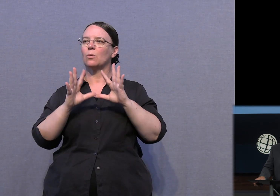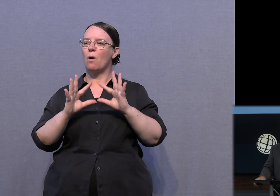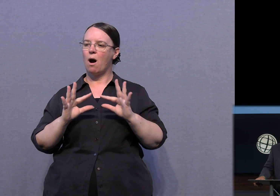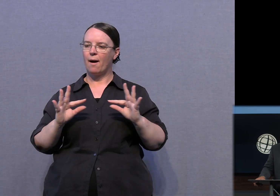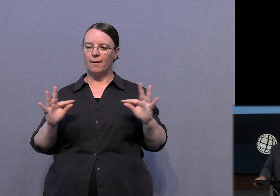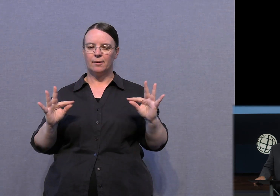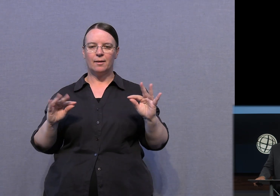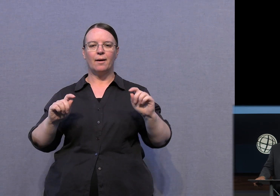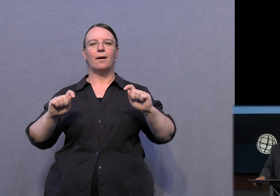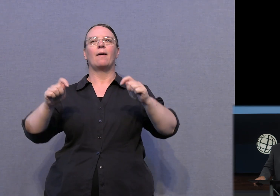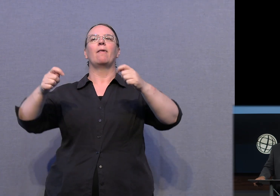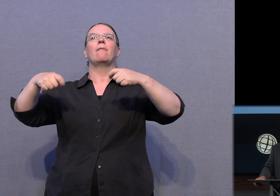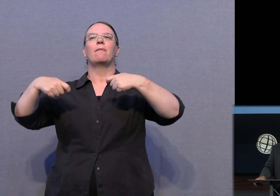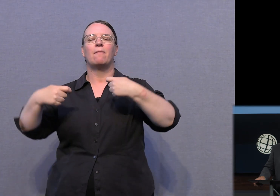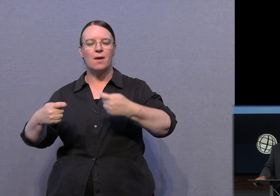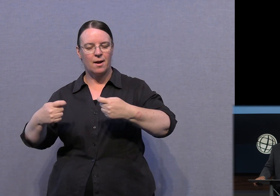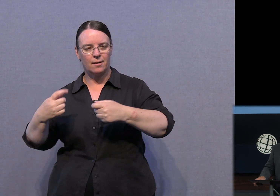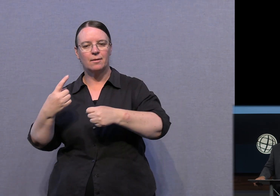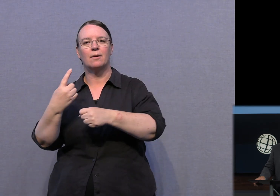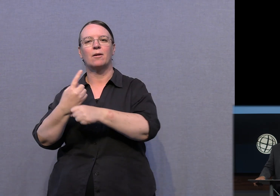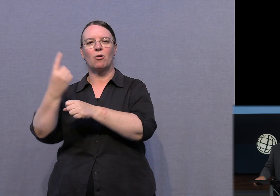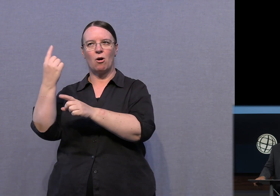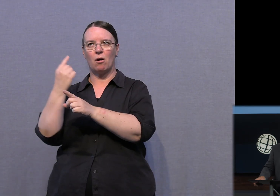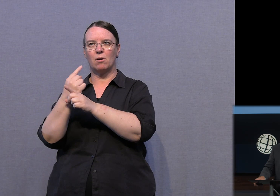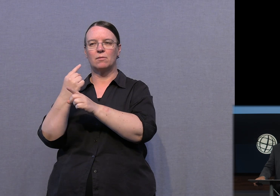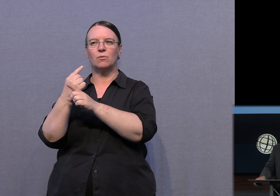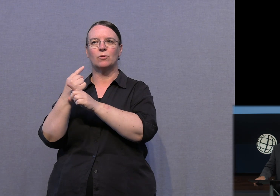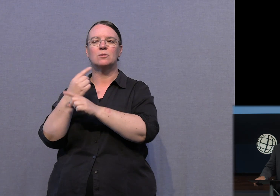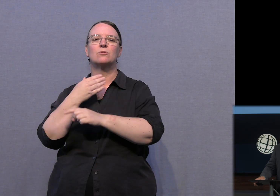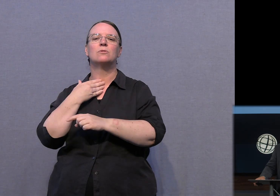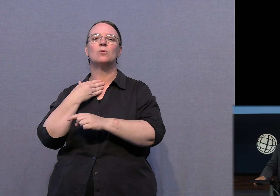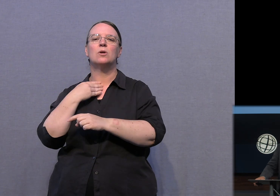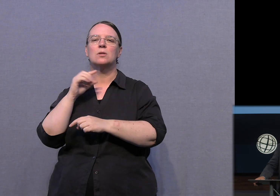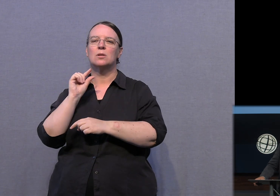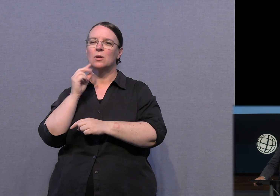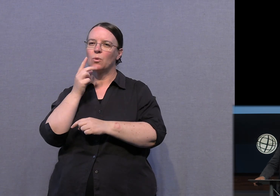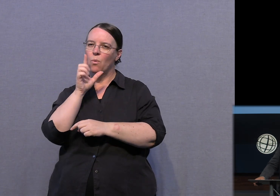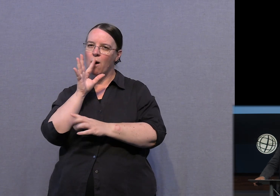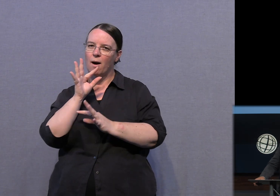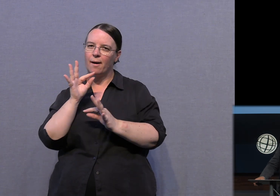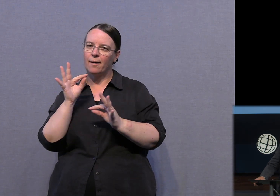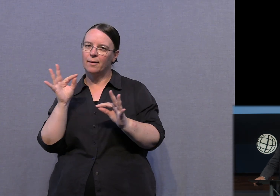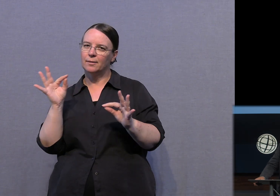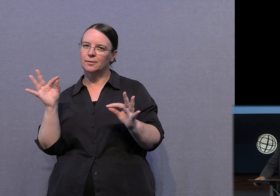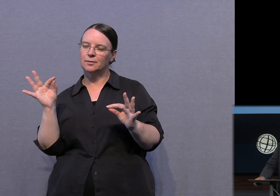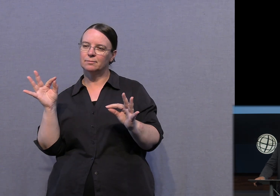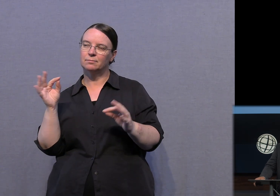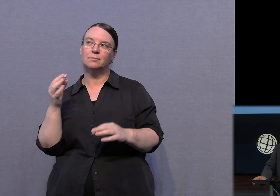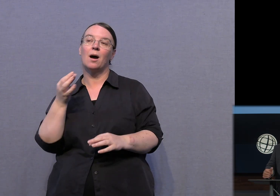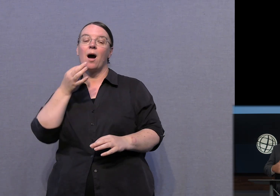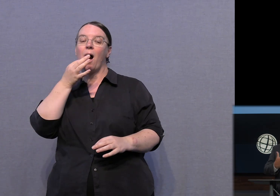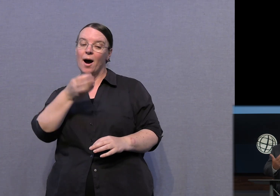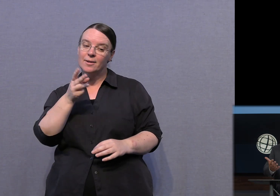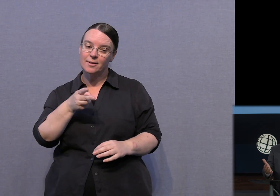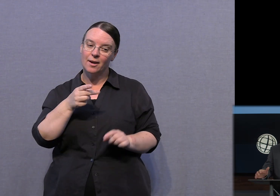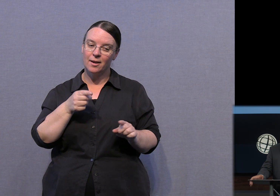speaks in a still, small voice. And God asks the same question.